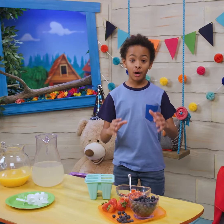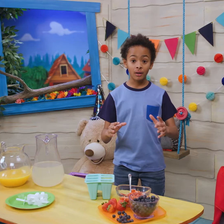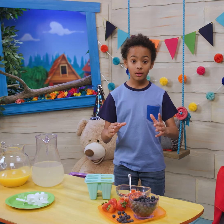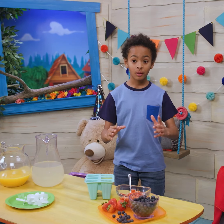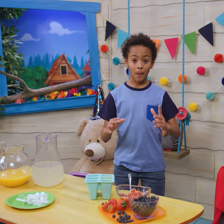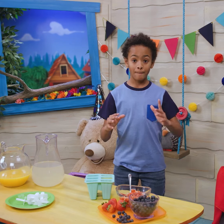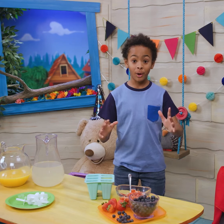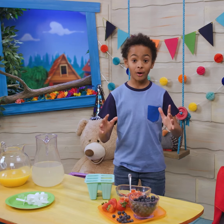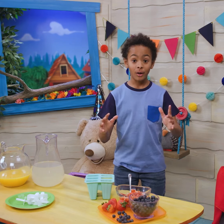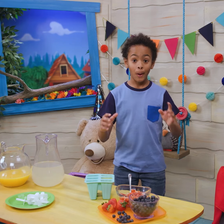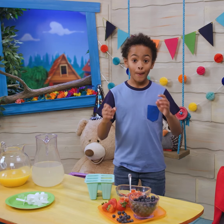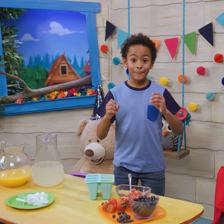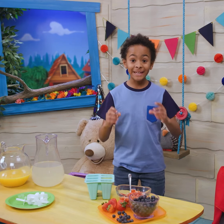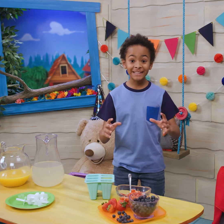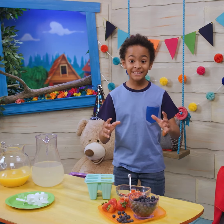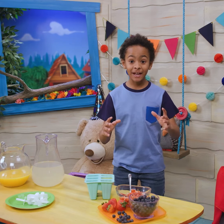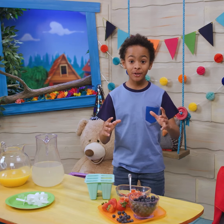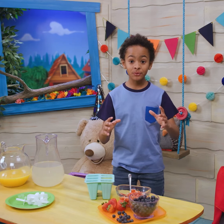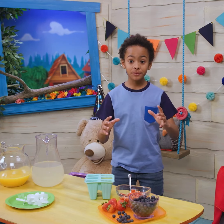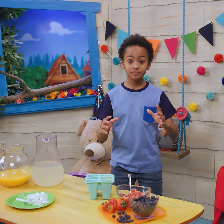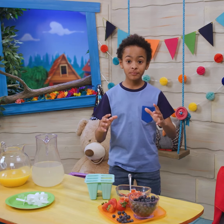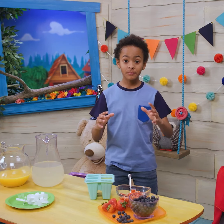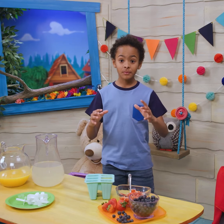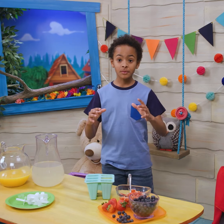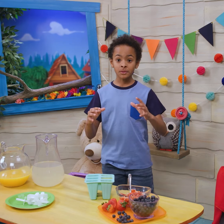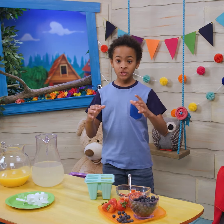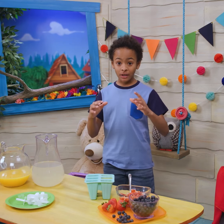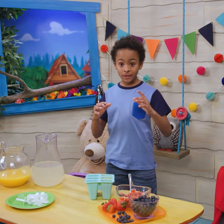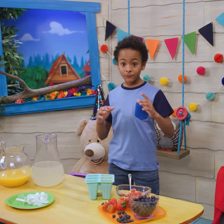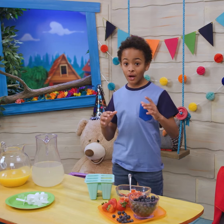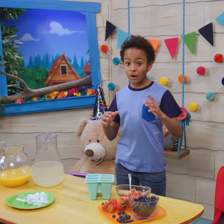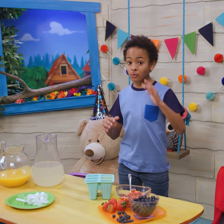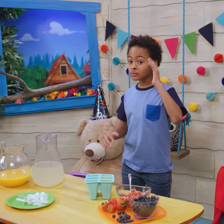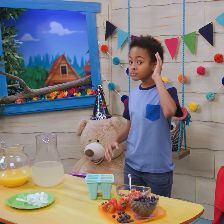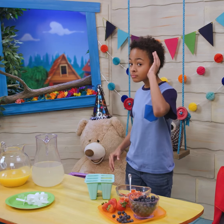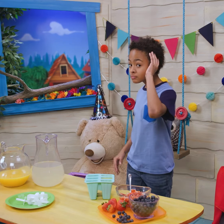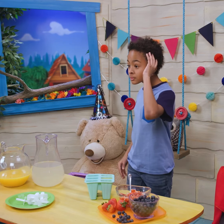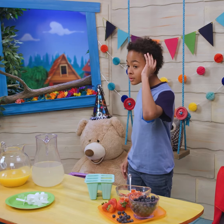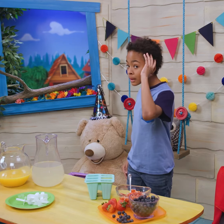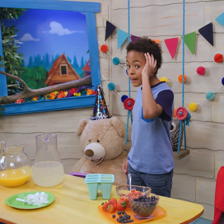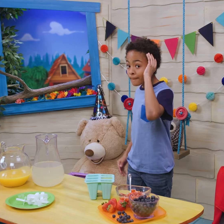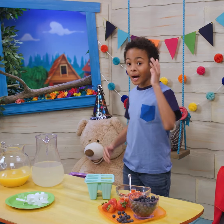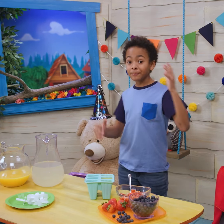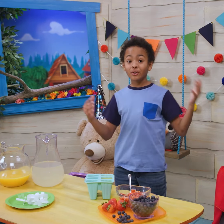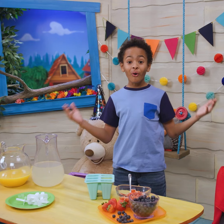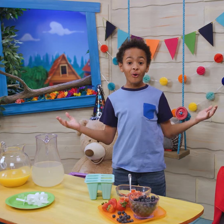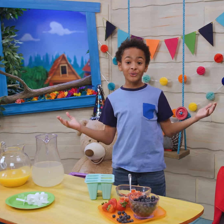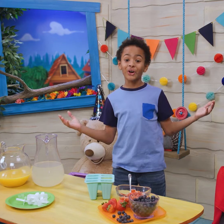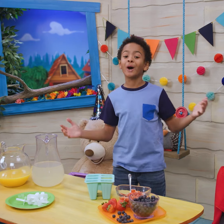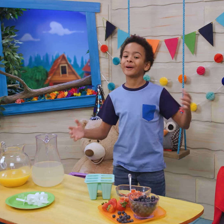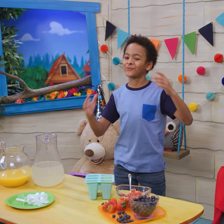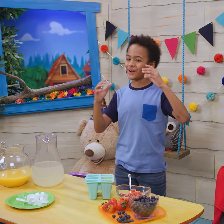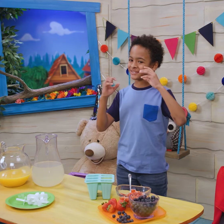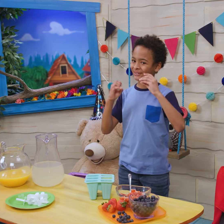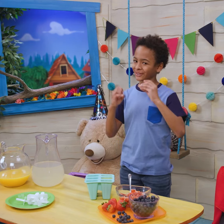p p p sound shout out if you know popsicles all my friends